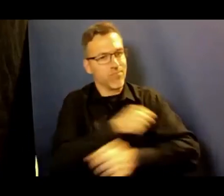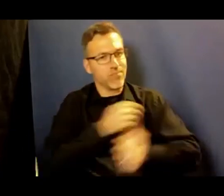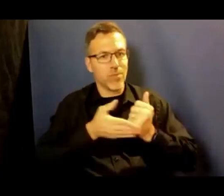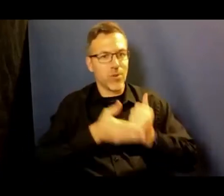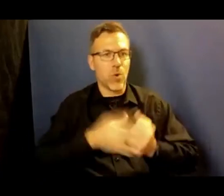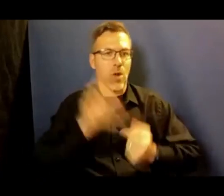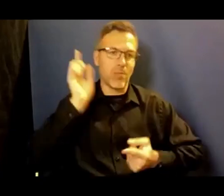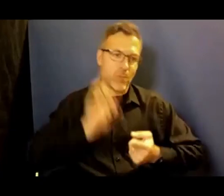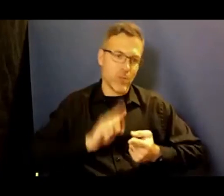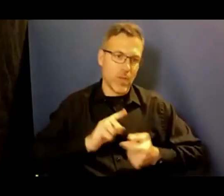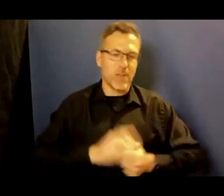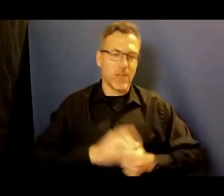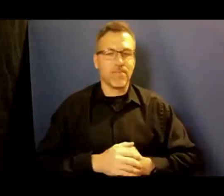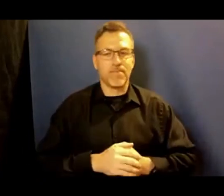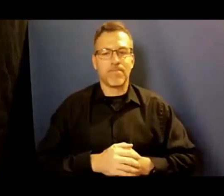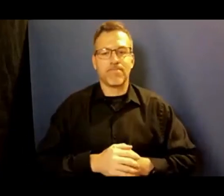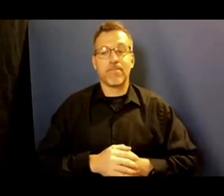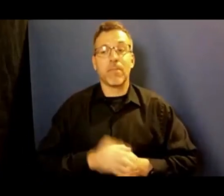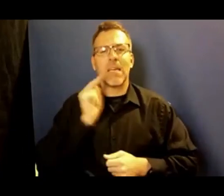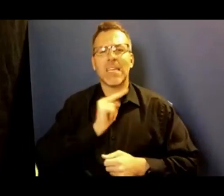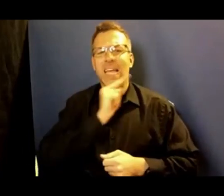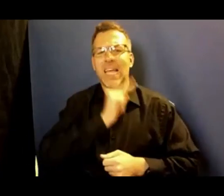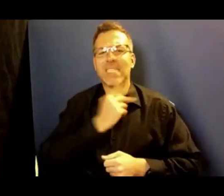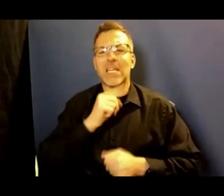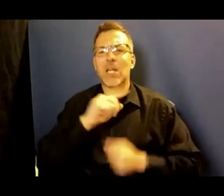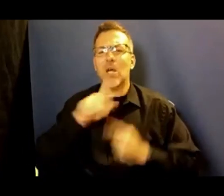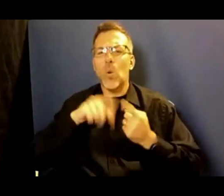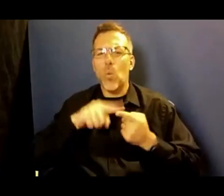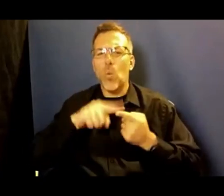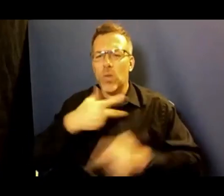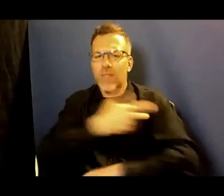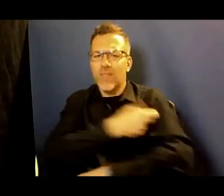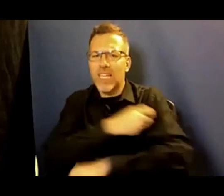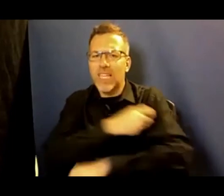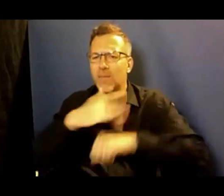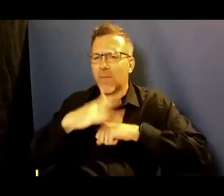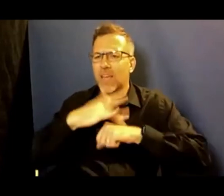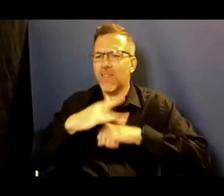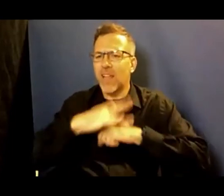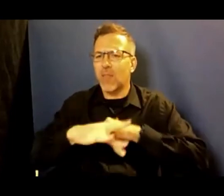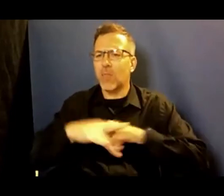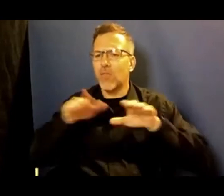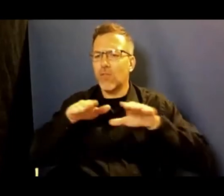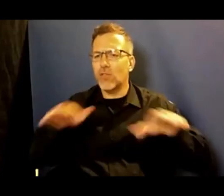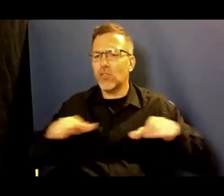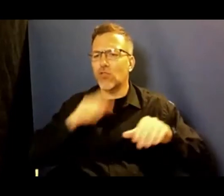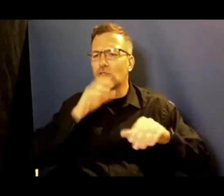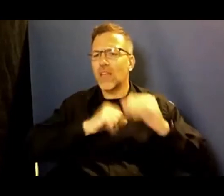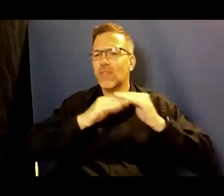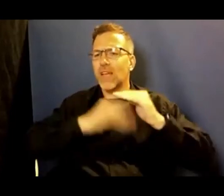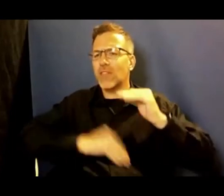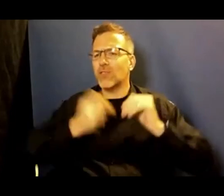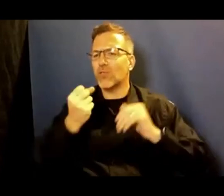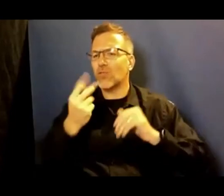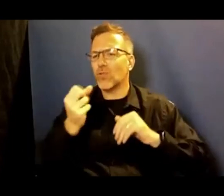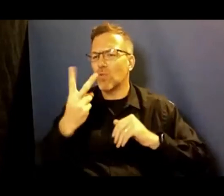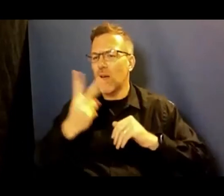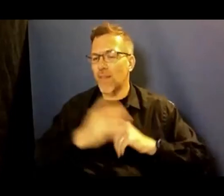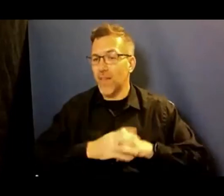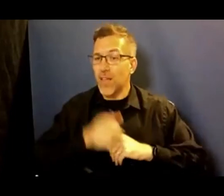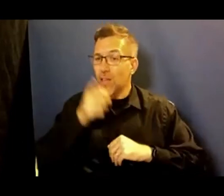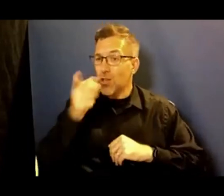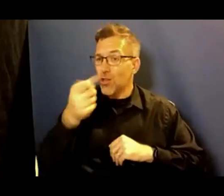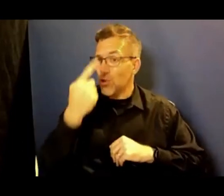All right, another question. When will the vaccine be available for children younger than 12? And do you think there are more